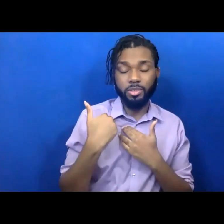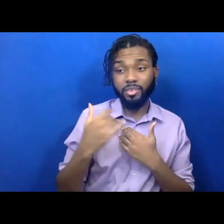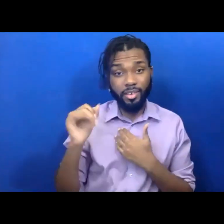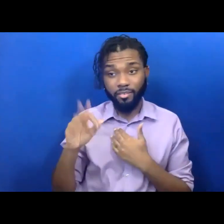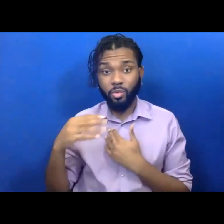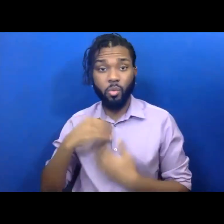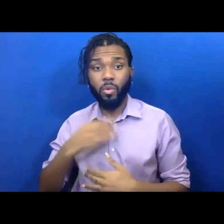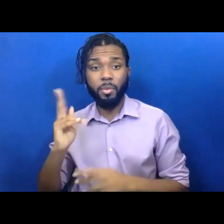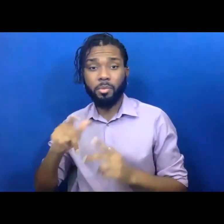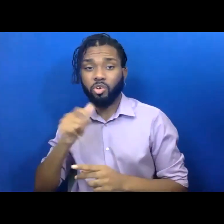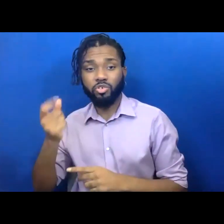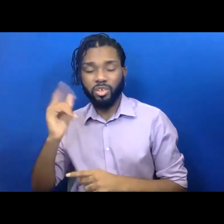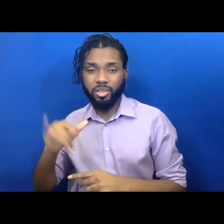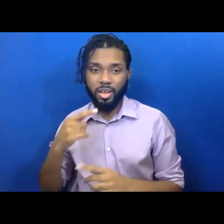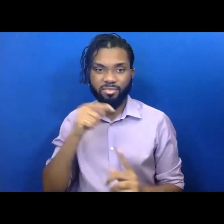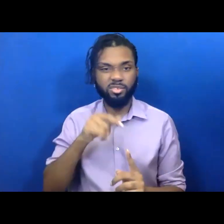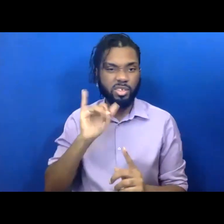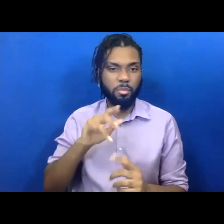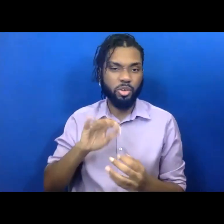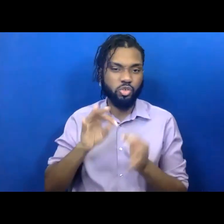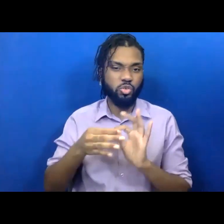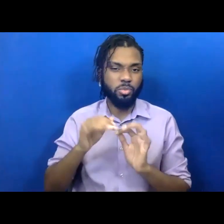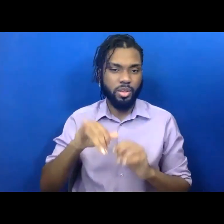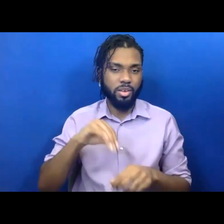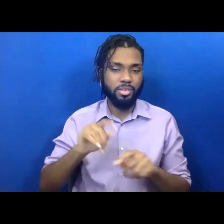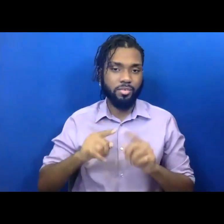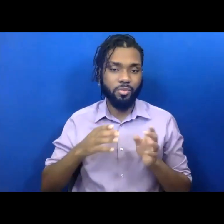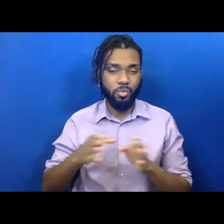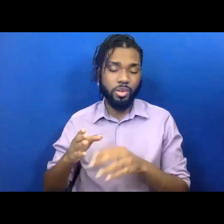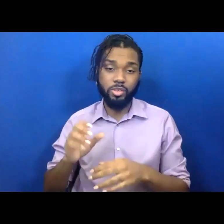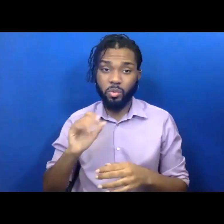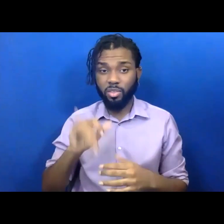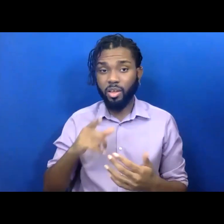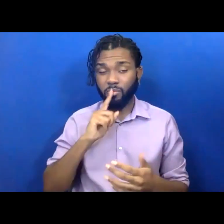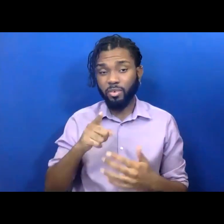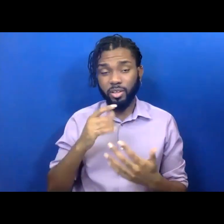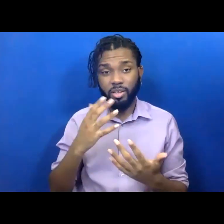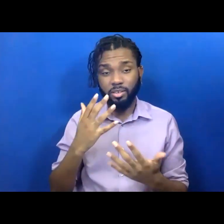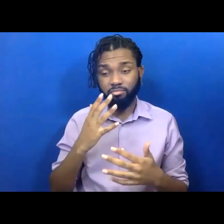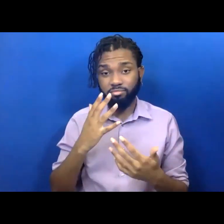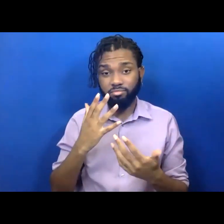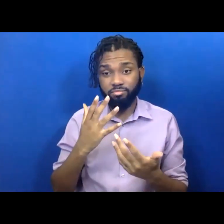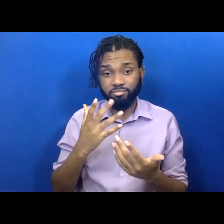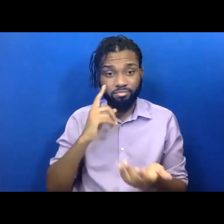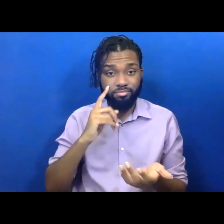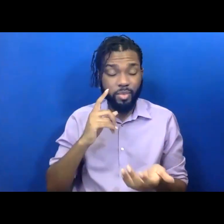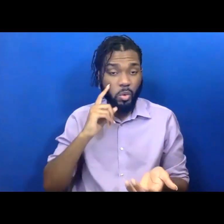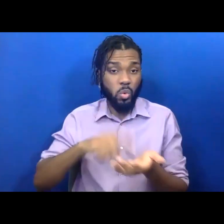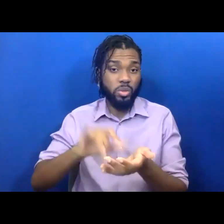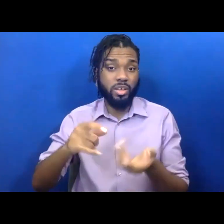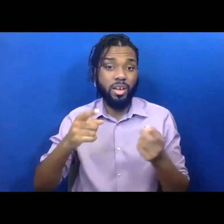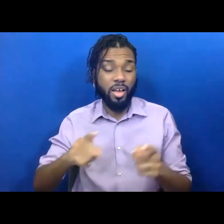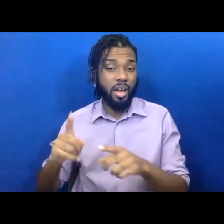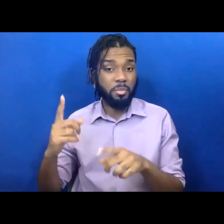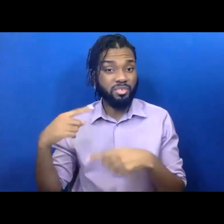can be interpreted in really different ways. And I feel like that played out a lot in what I've seen since the papers have gone out, comments and questions that have been made